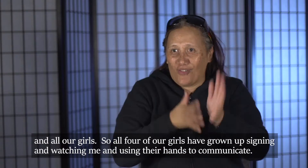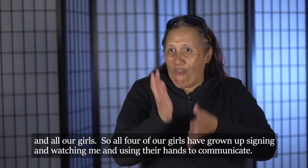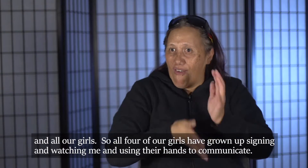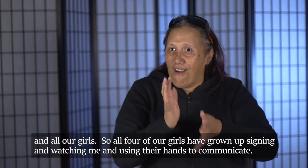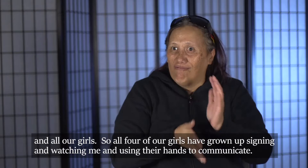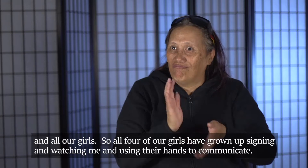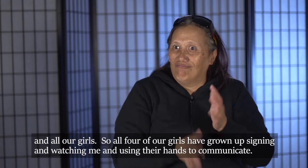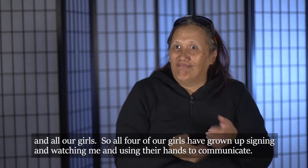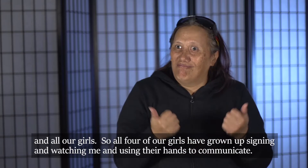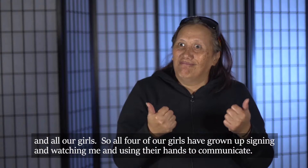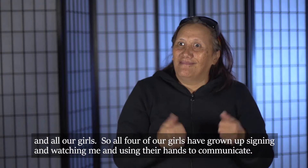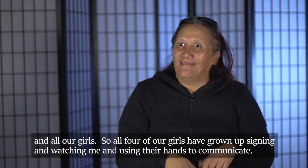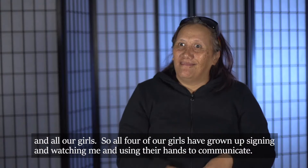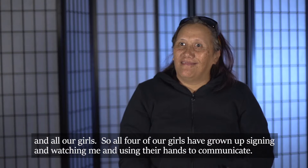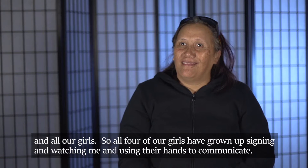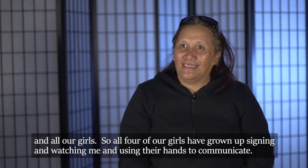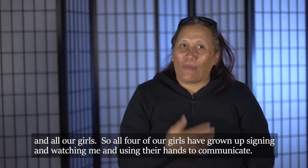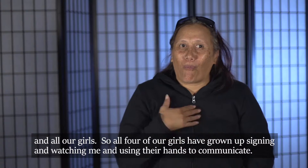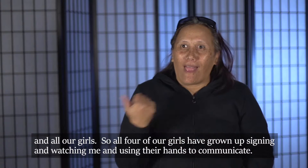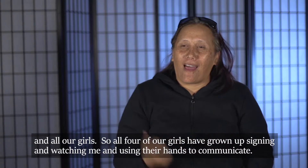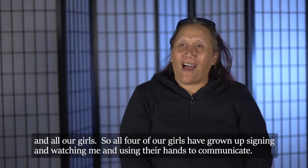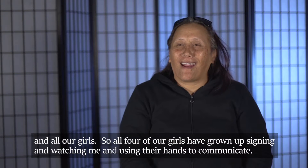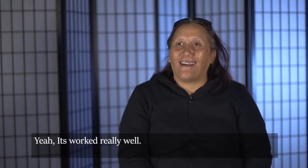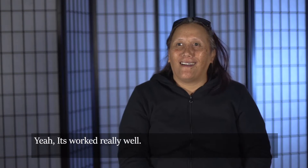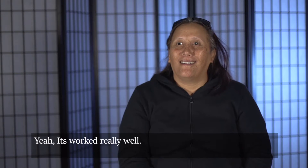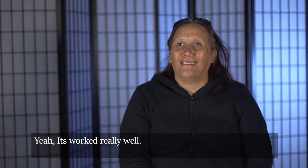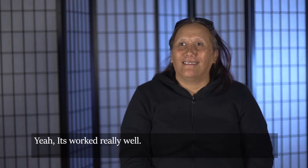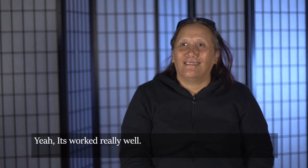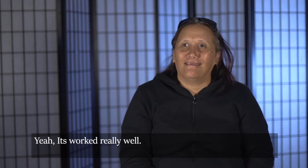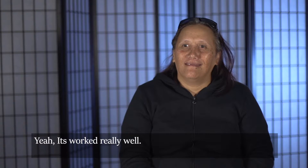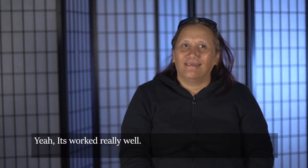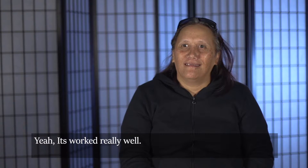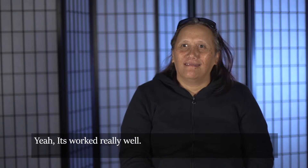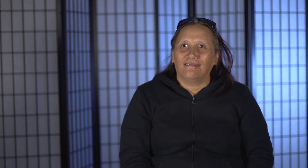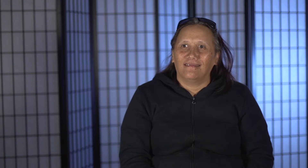watching me and using their hands to communicate. Yeah, it's worked really well.